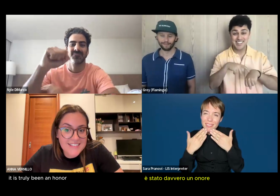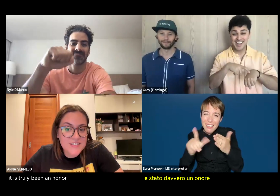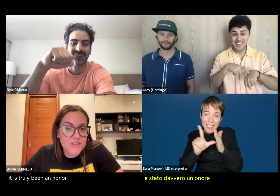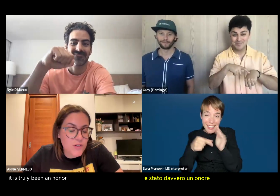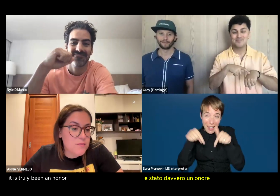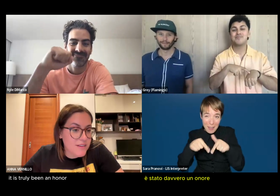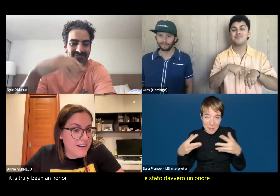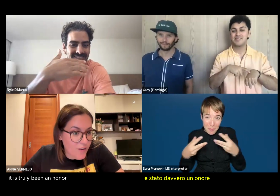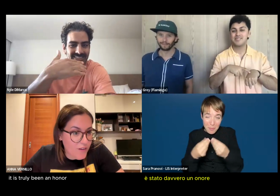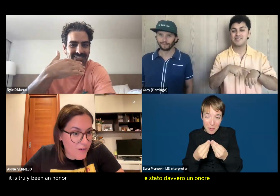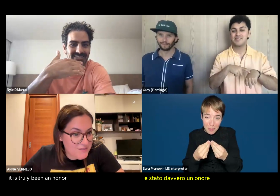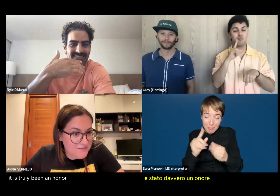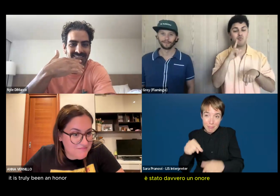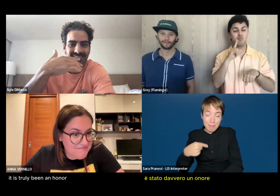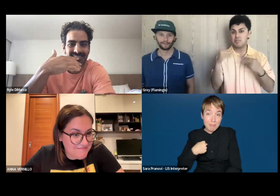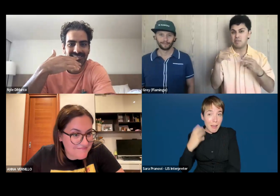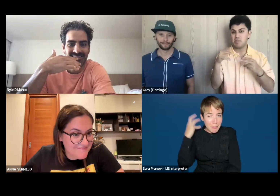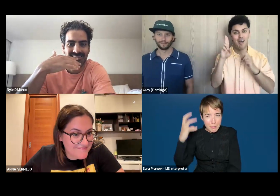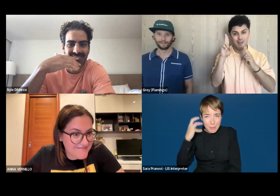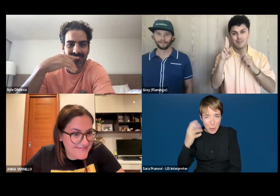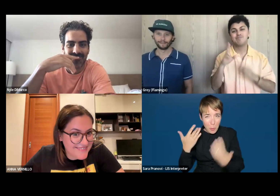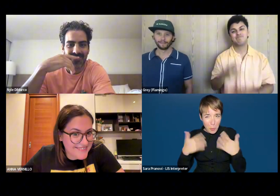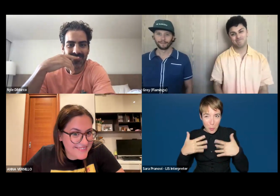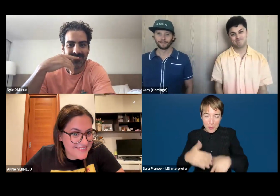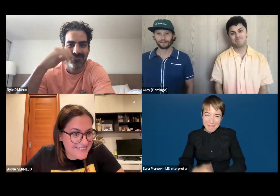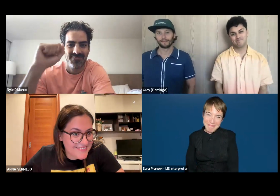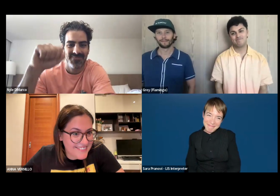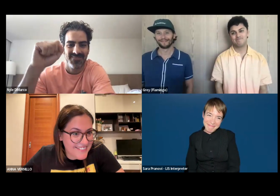time. It has truly been an honor.